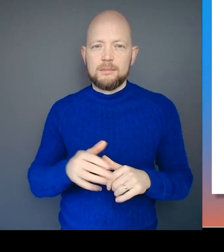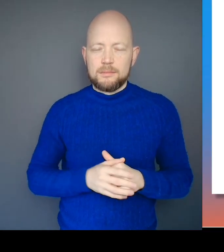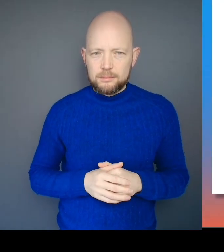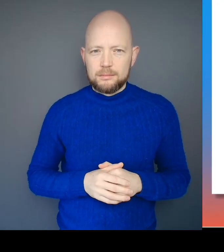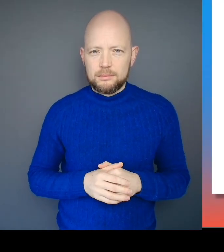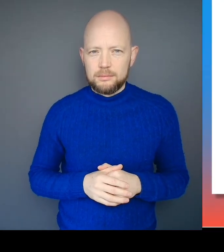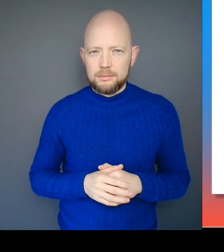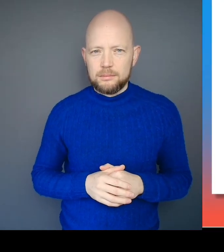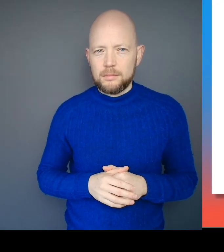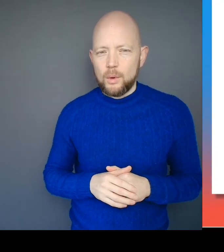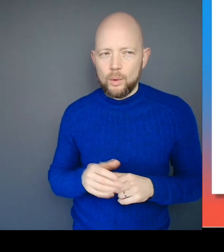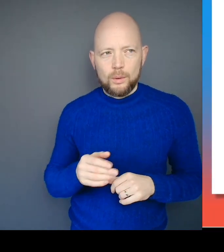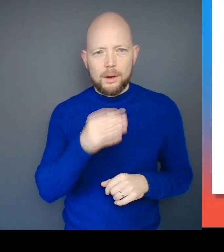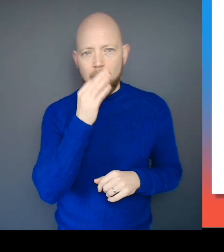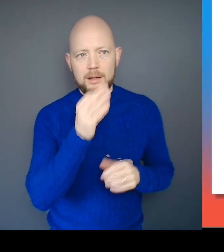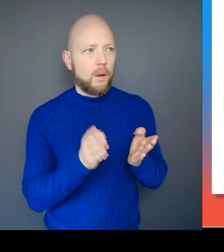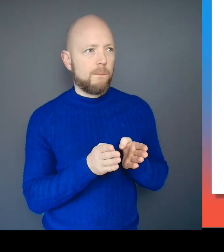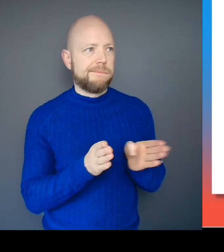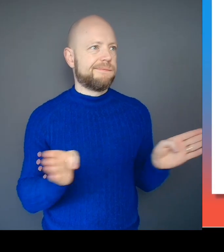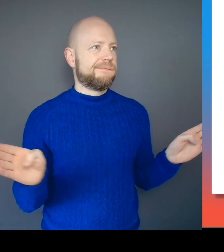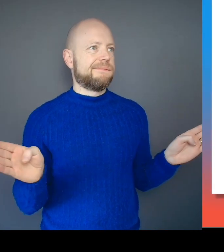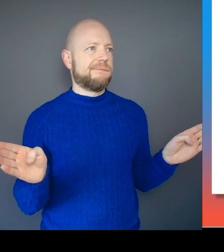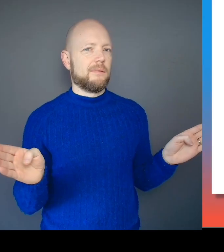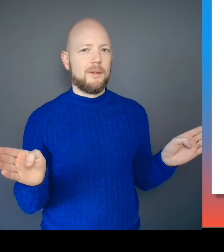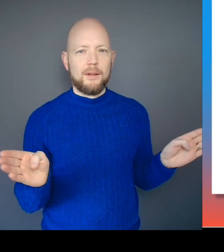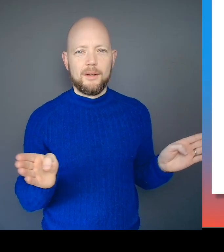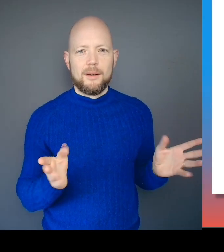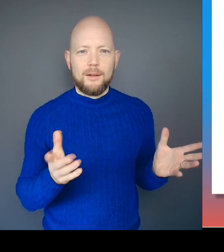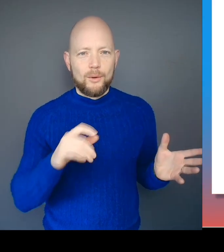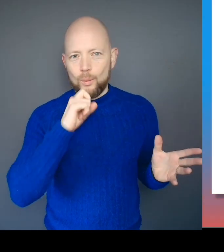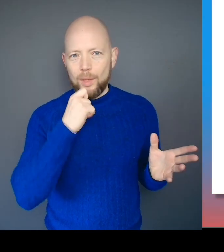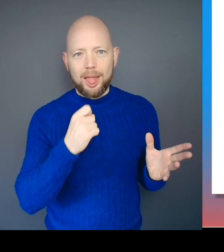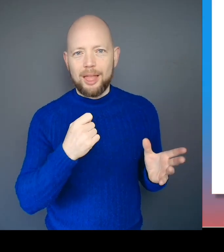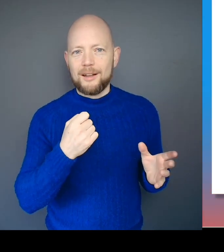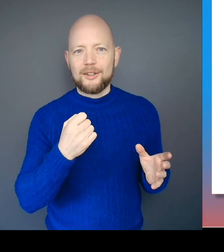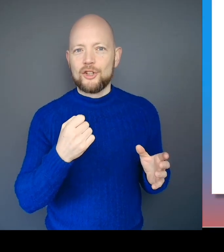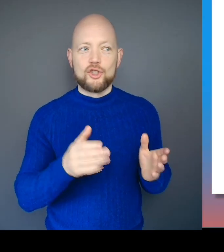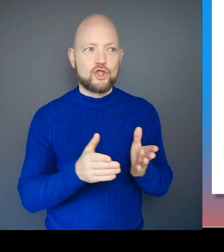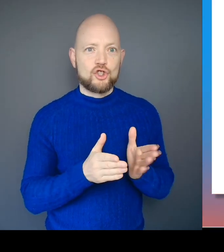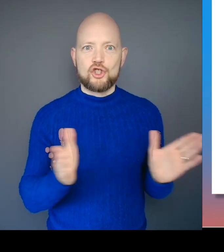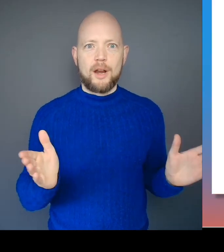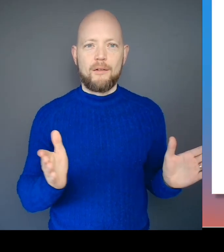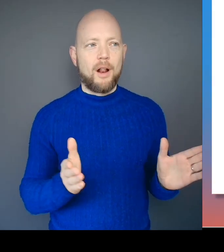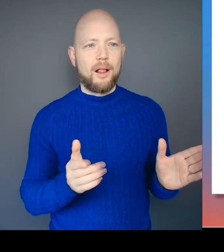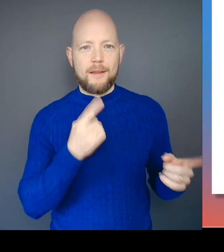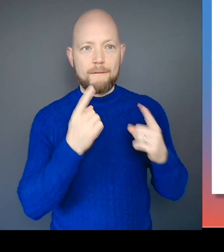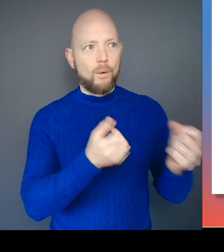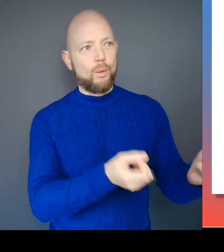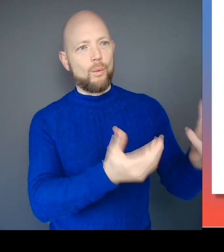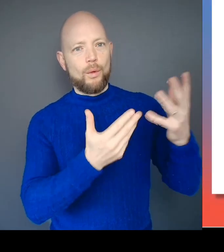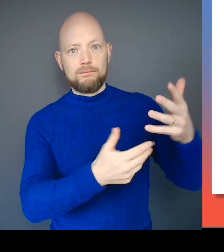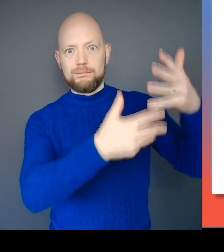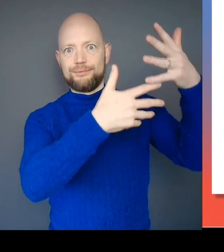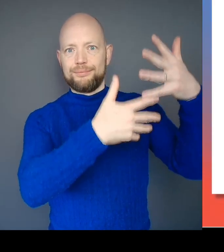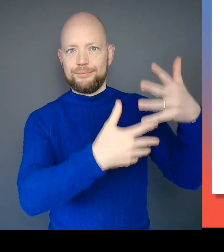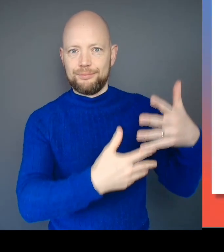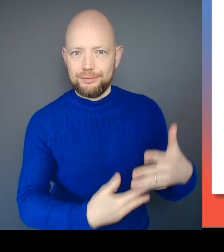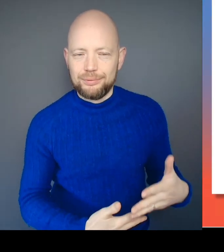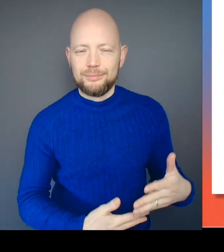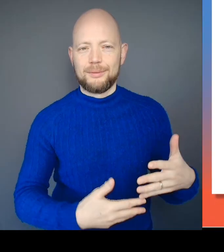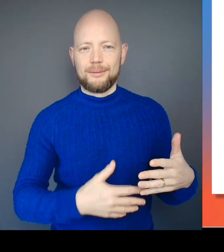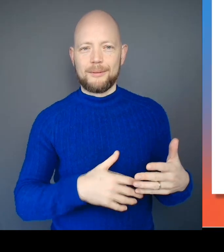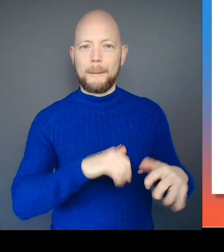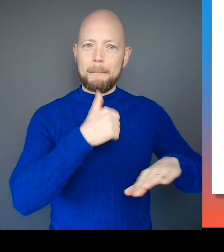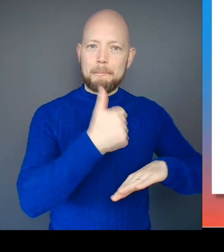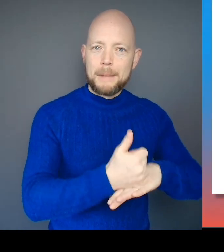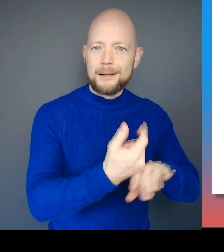So rather than doing what I just did, tell me about the budget for this, tell me about that, summarize this, find that, which is typically